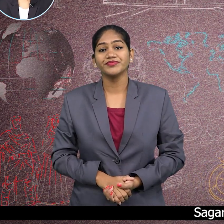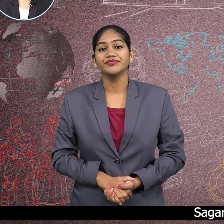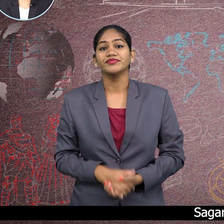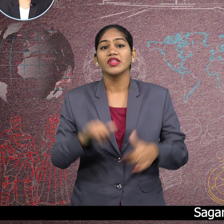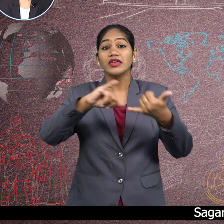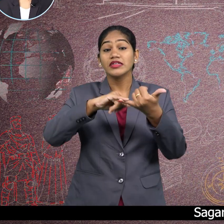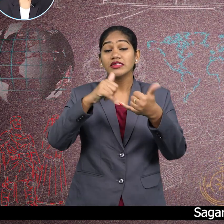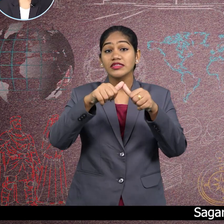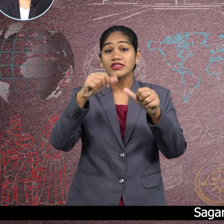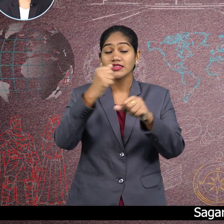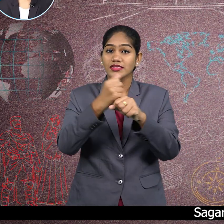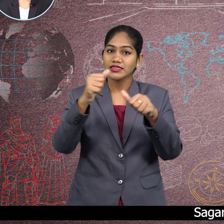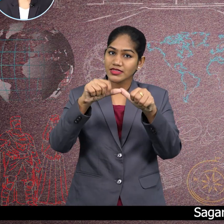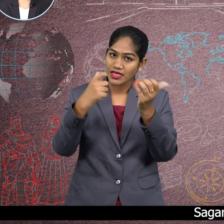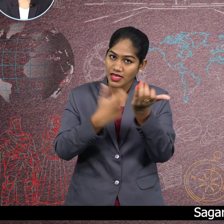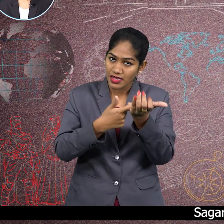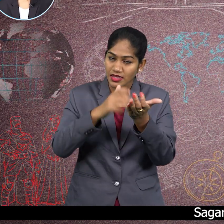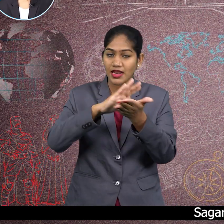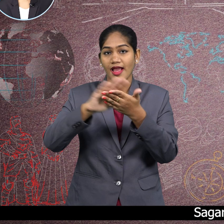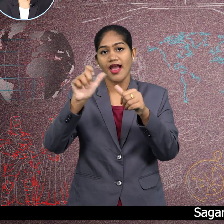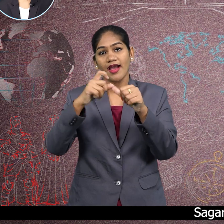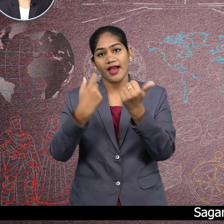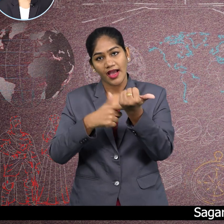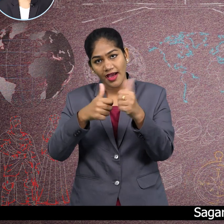Sagar Haram,